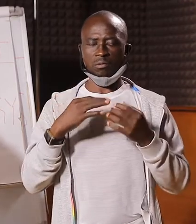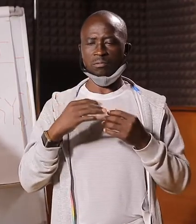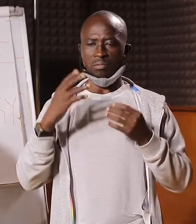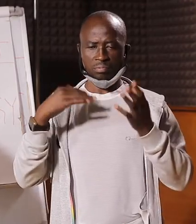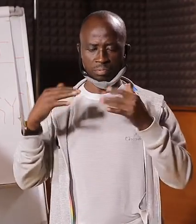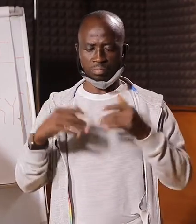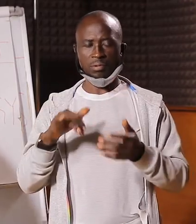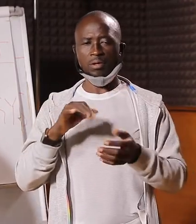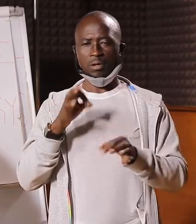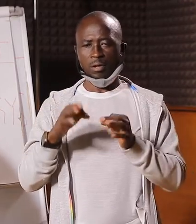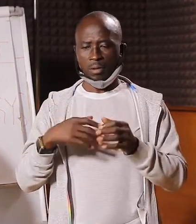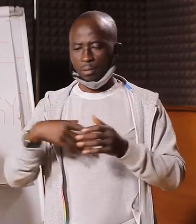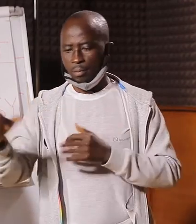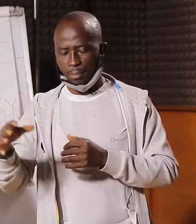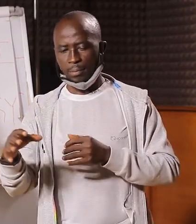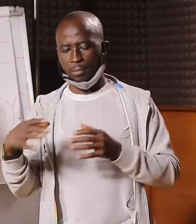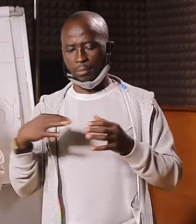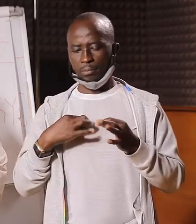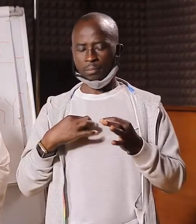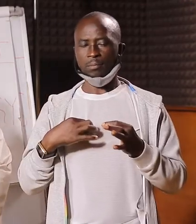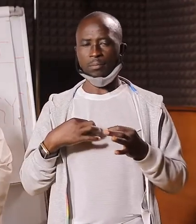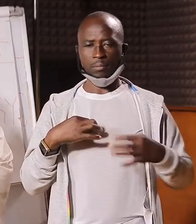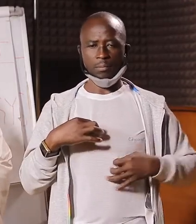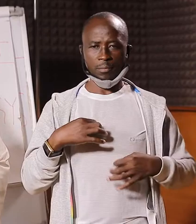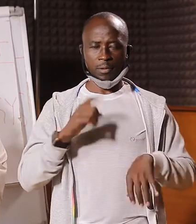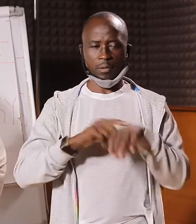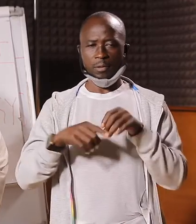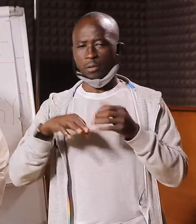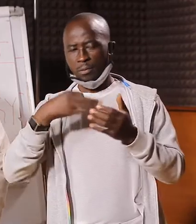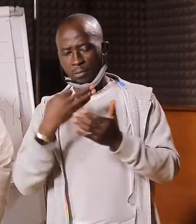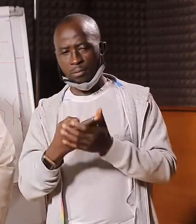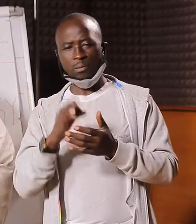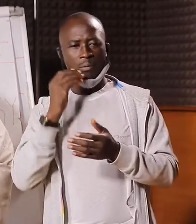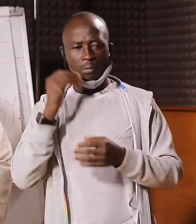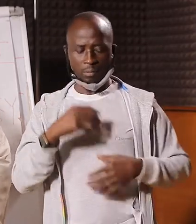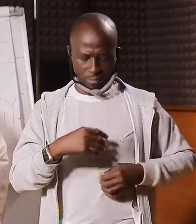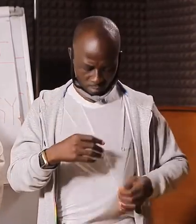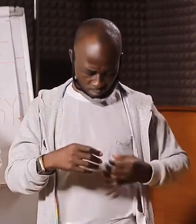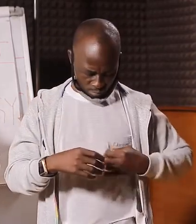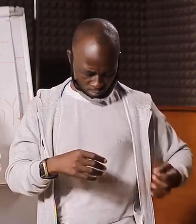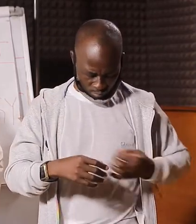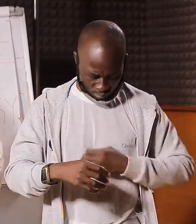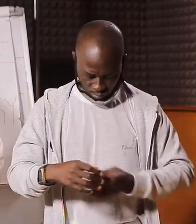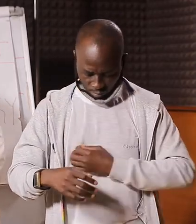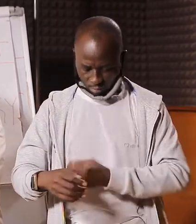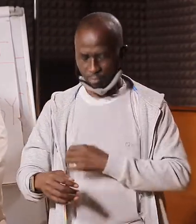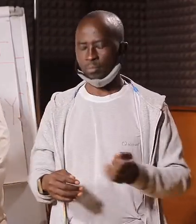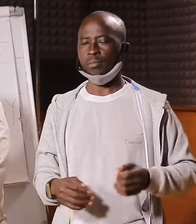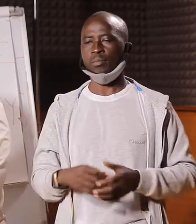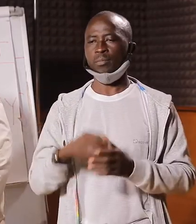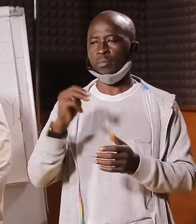structure, which when you pass through, they can stick to your body, or they can stick to your clothes. When you come, you have to